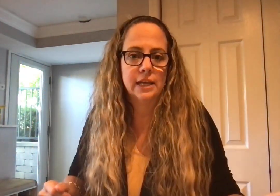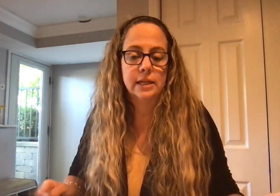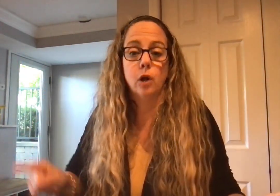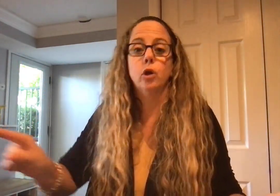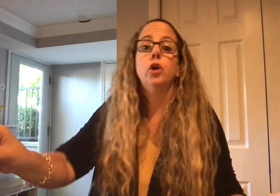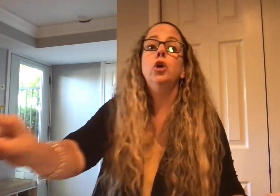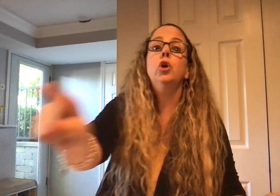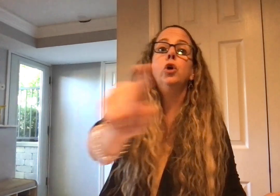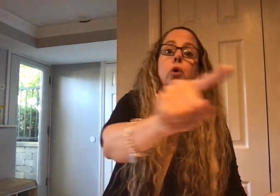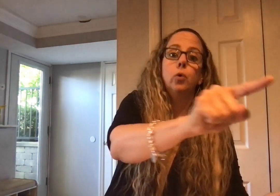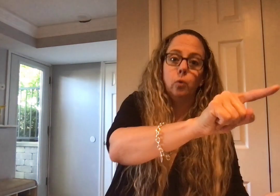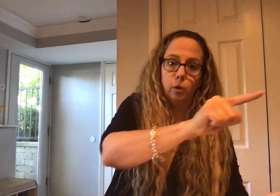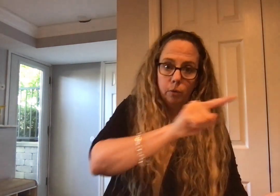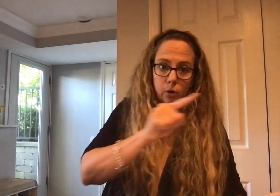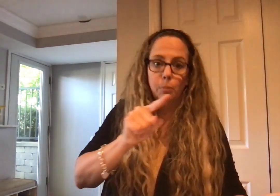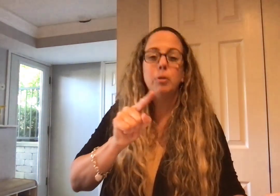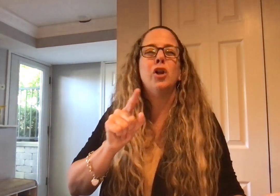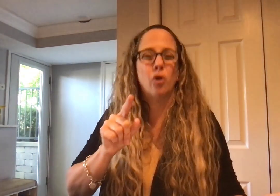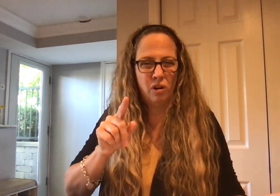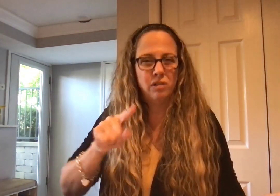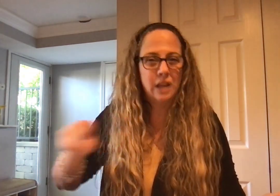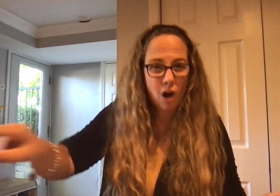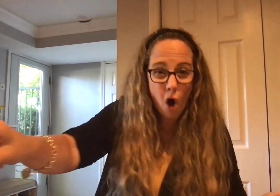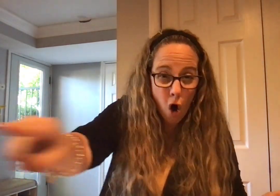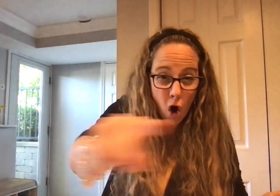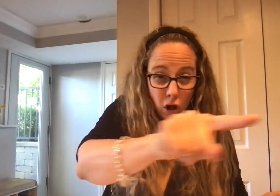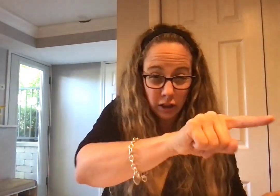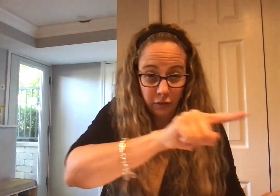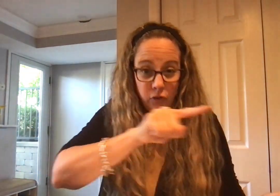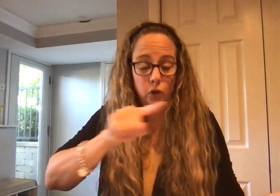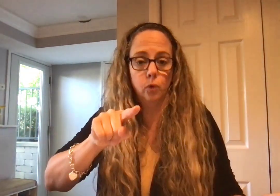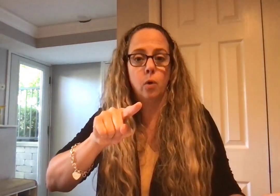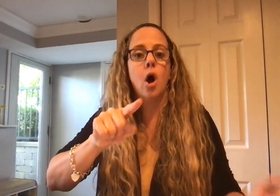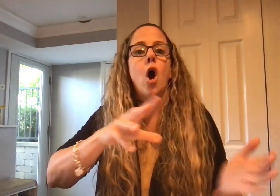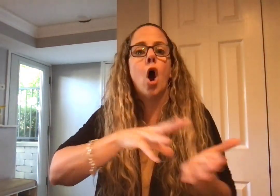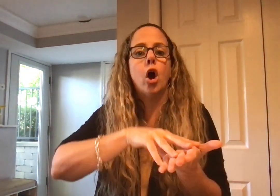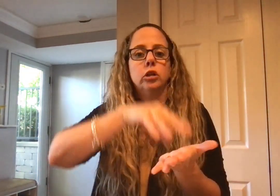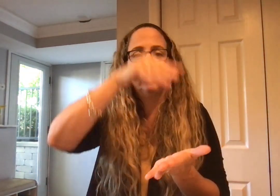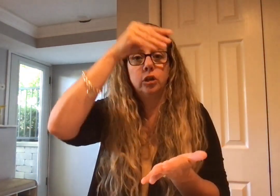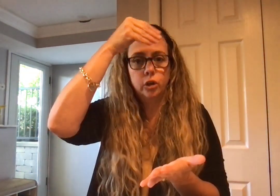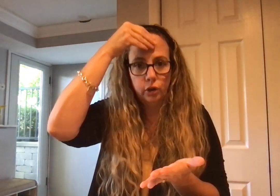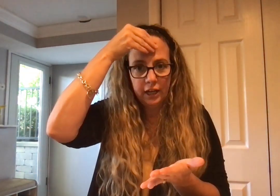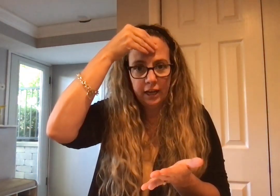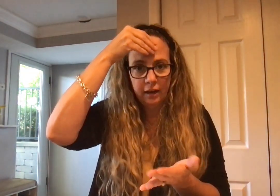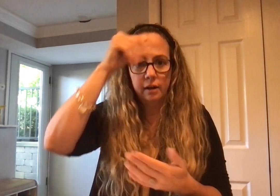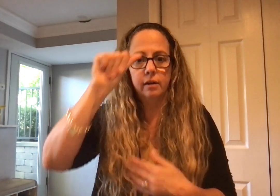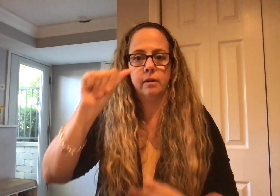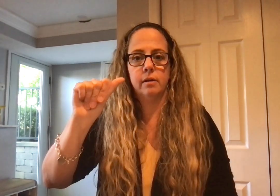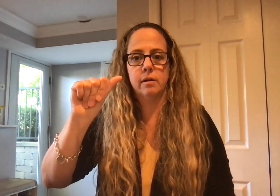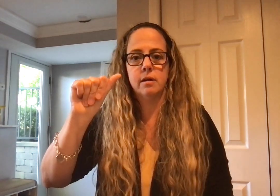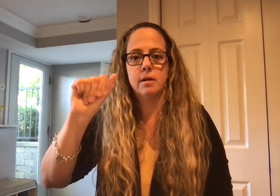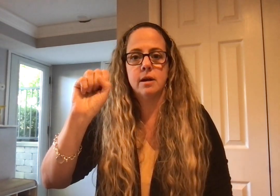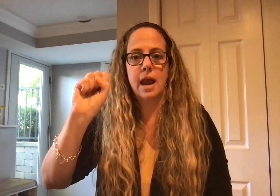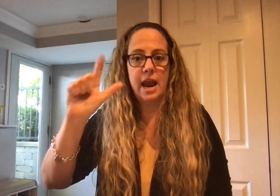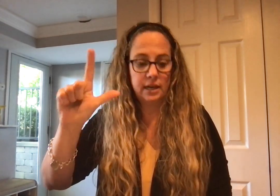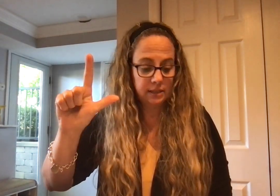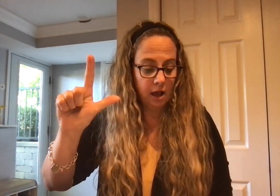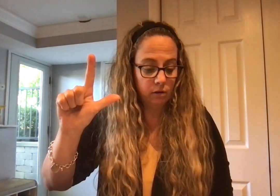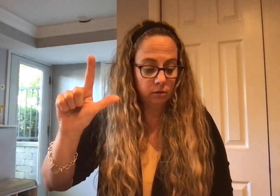ASL. You, plural, like all of you are learning ASL.